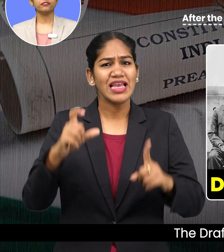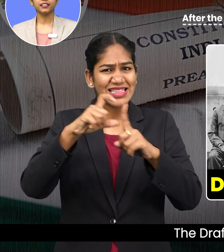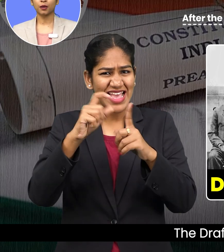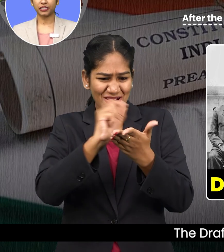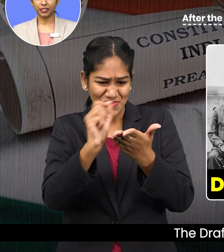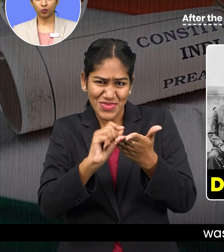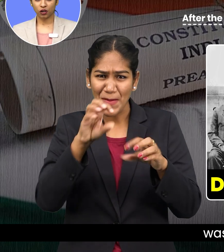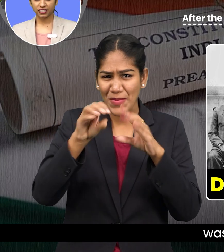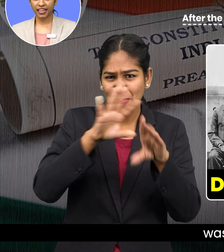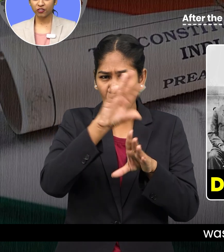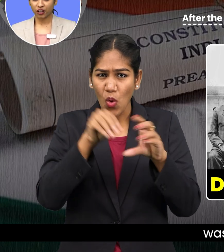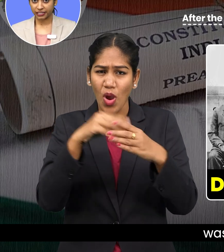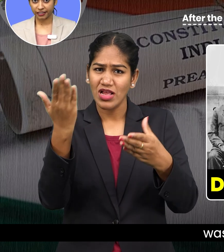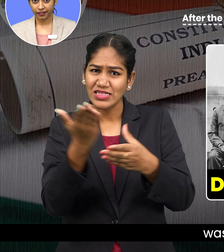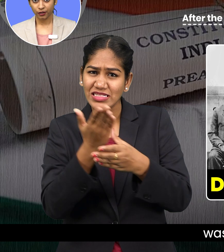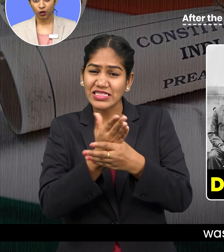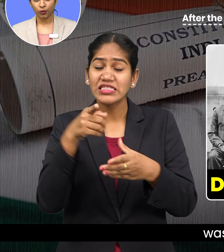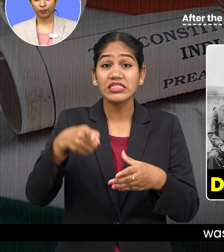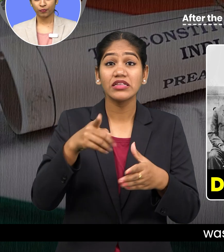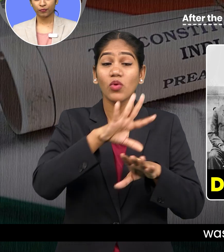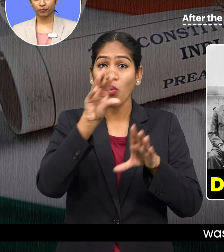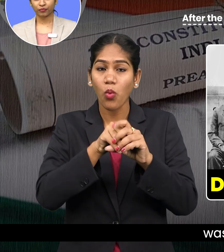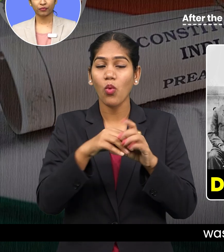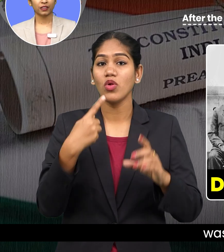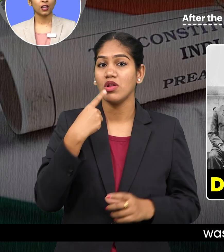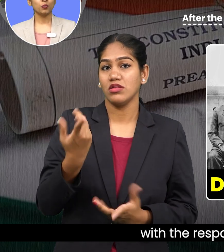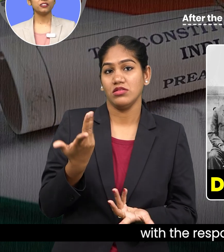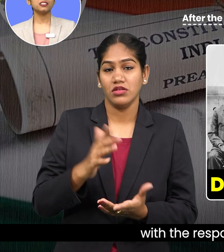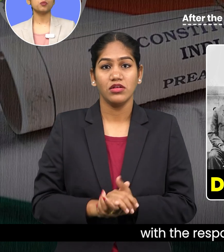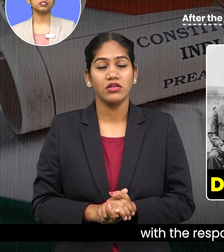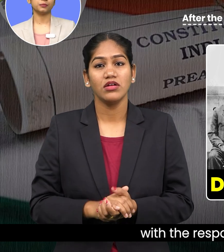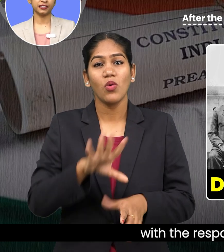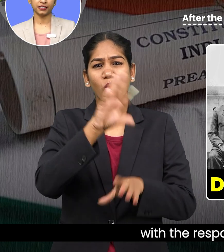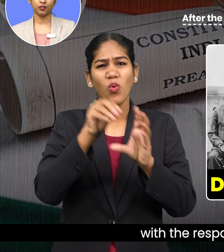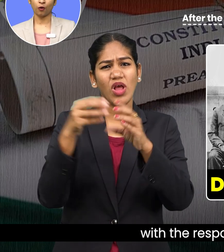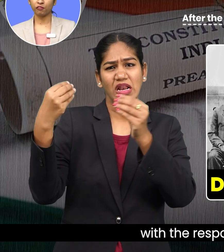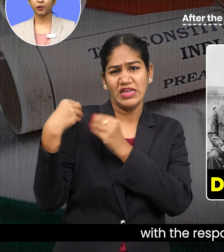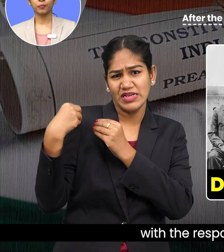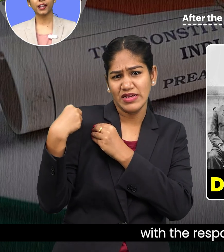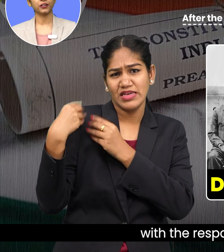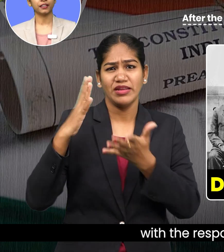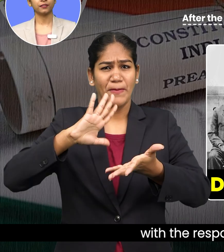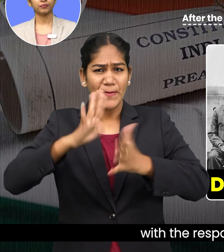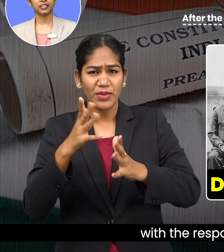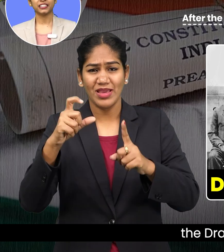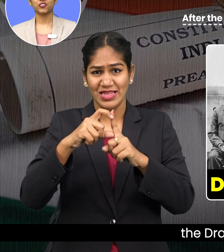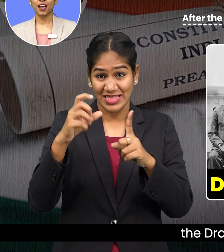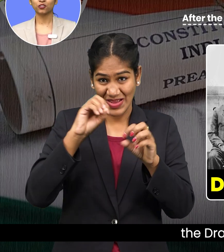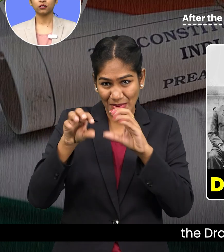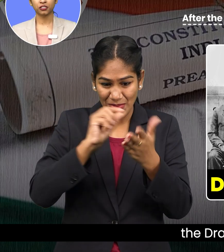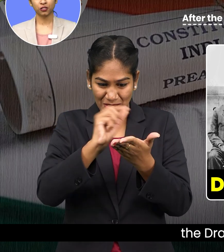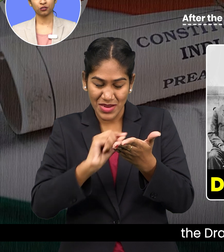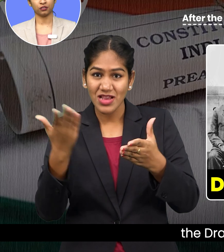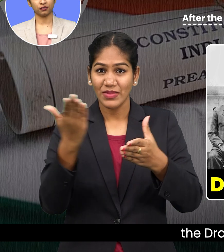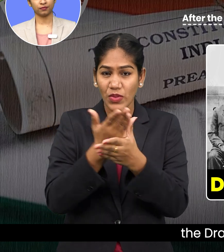the drafting committee was entrusted with the responsibility of preparing the